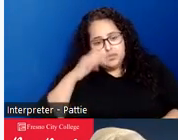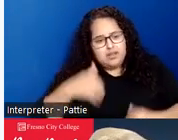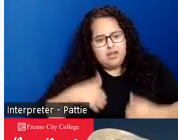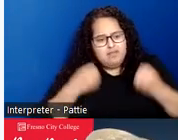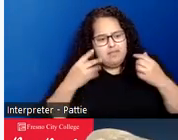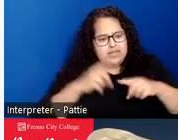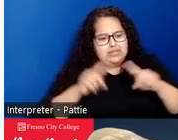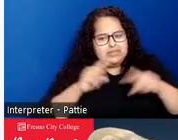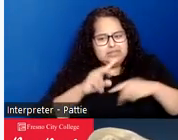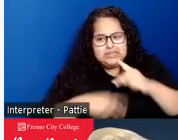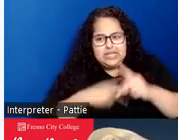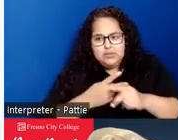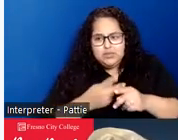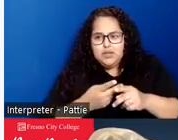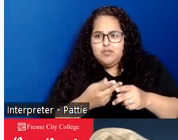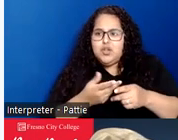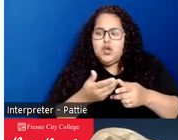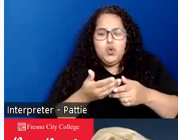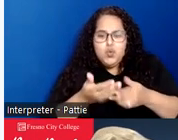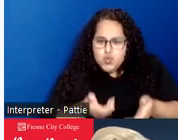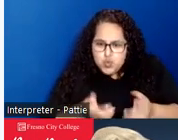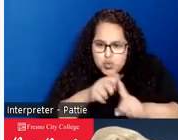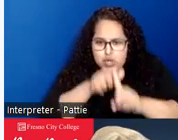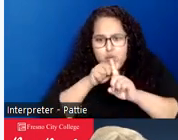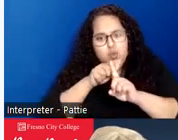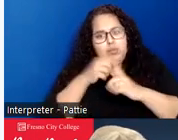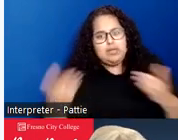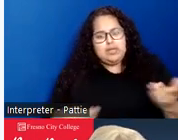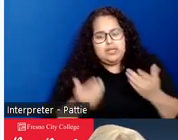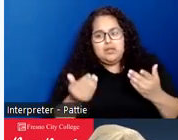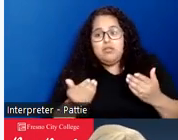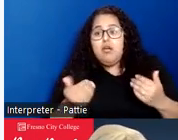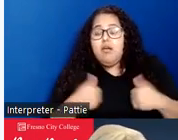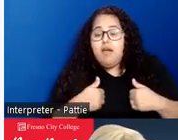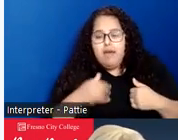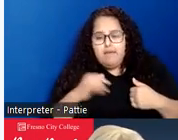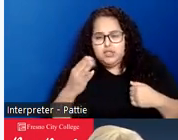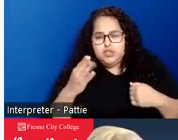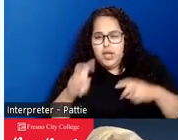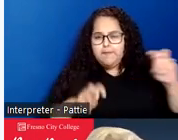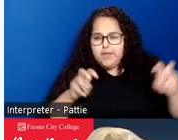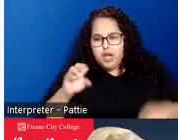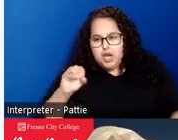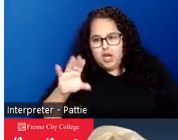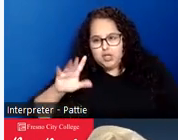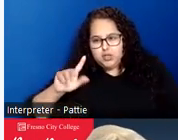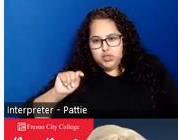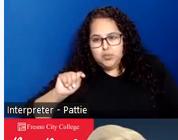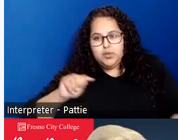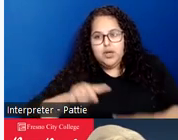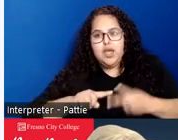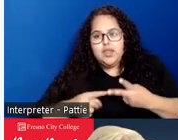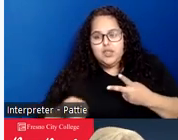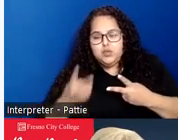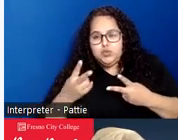types of recruitment here on campus. We will have a job fair in October, and then we will have 2 virtual job fairs